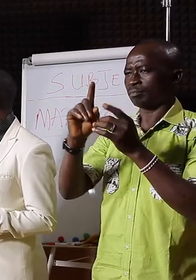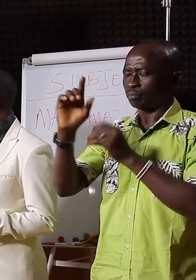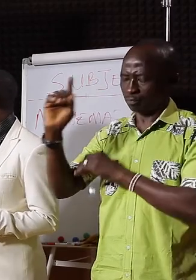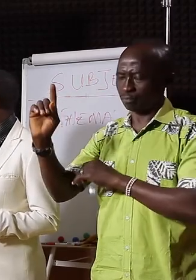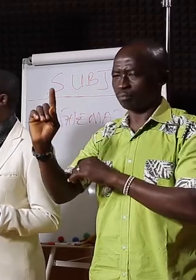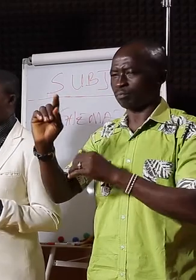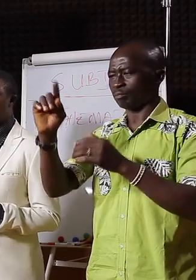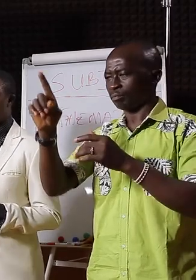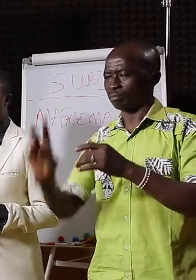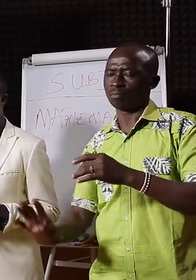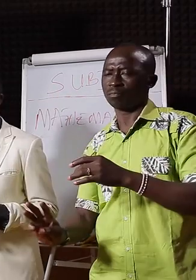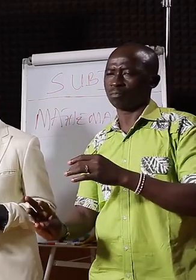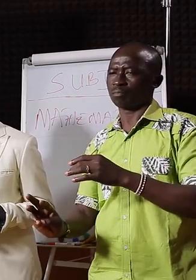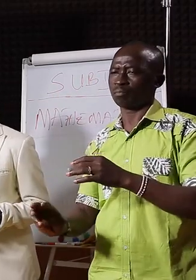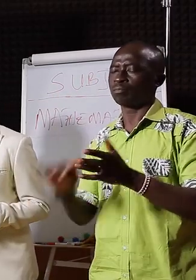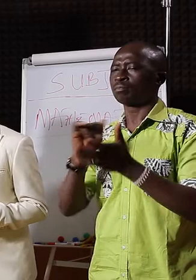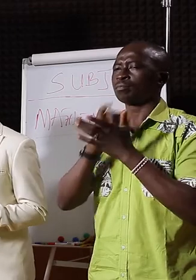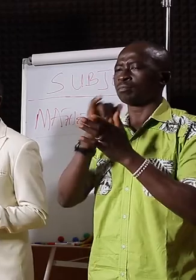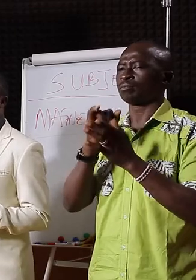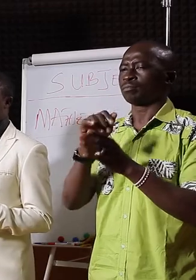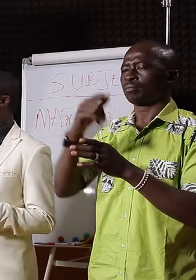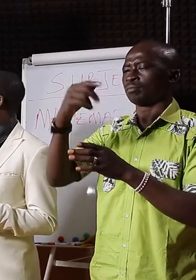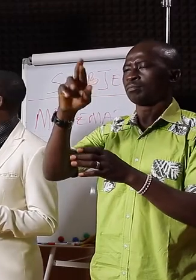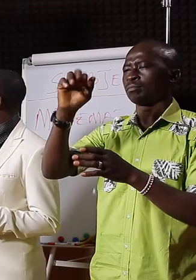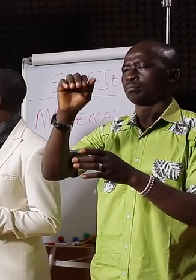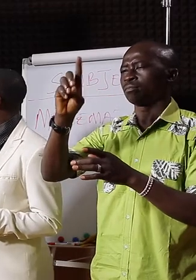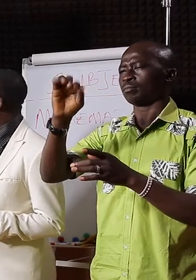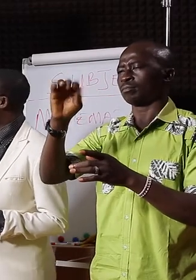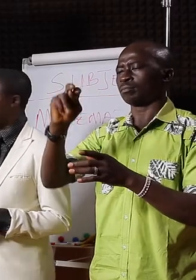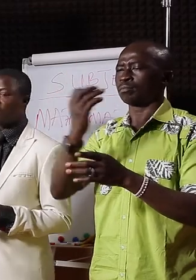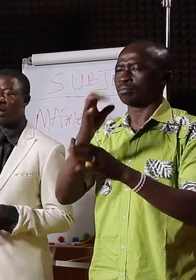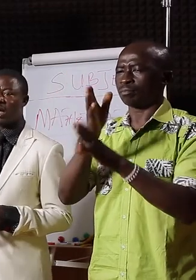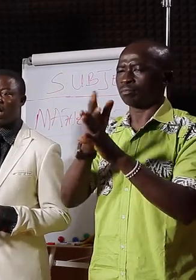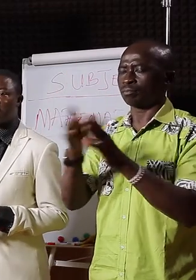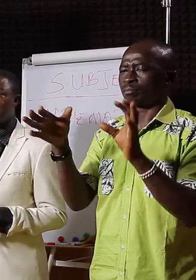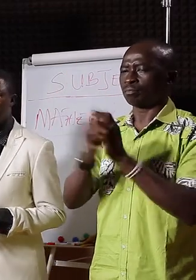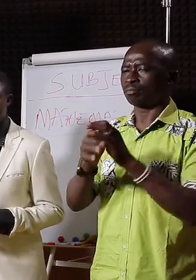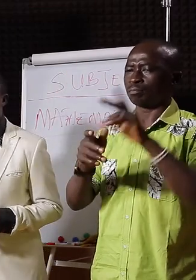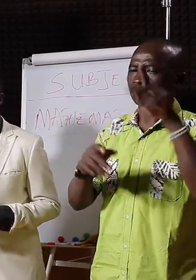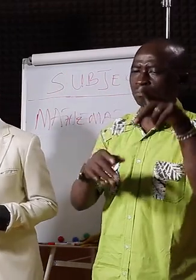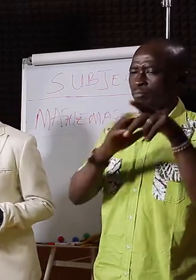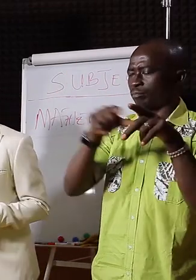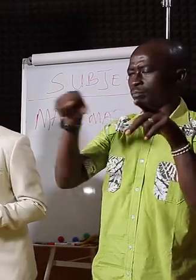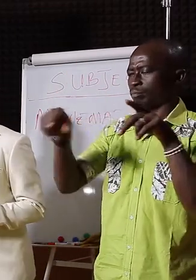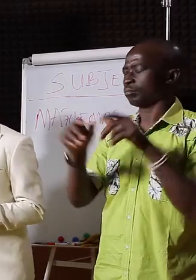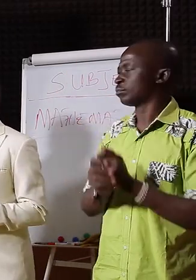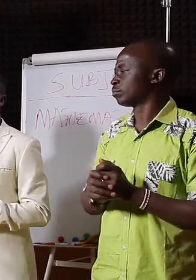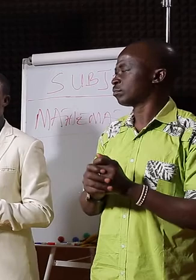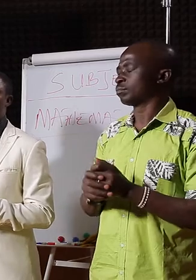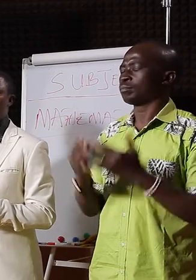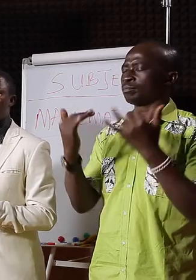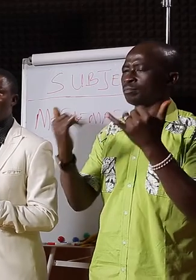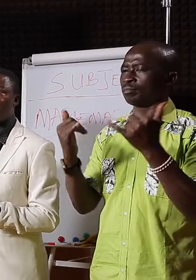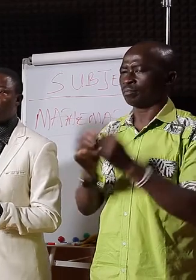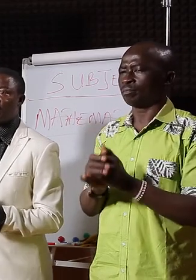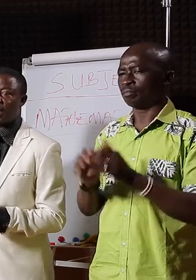1 over 6. That is the gradient of the line joining point P and Q.